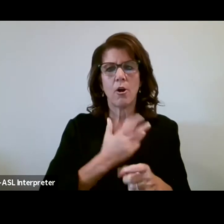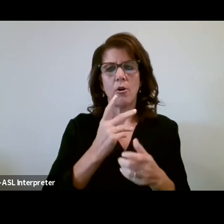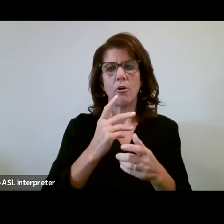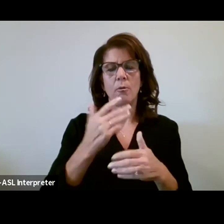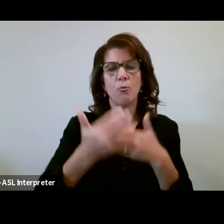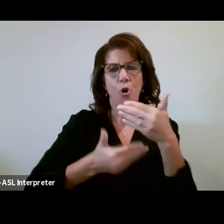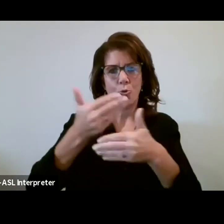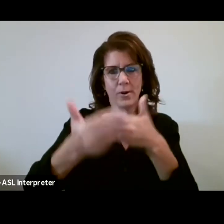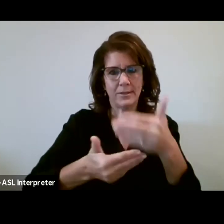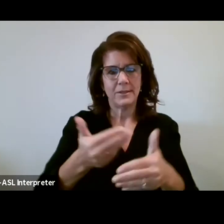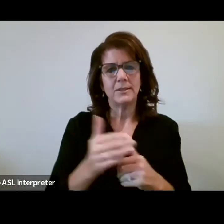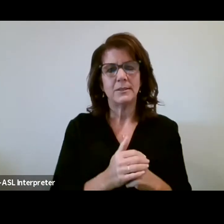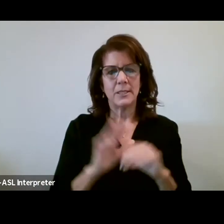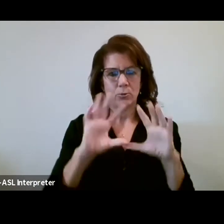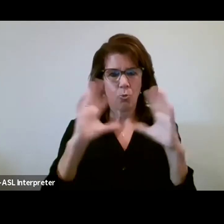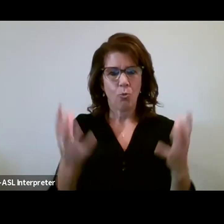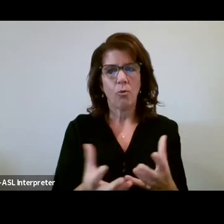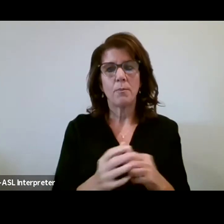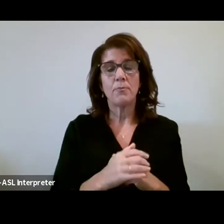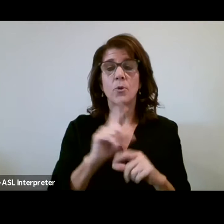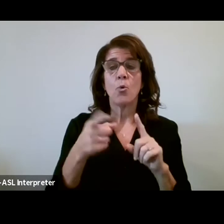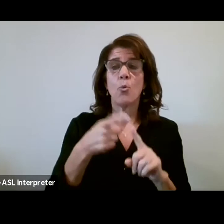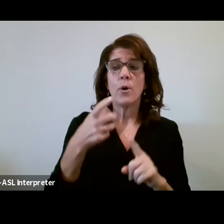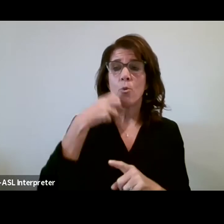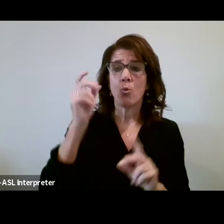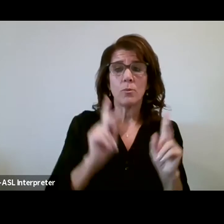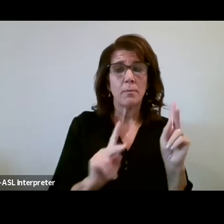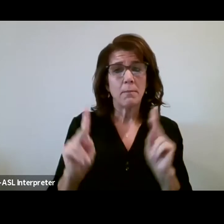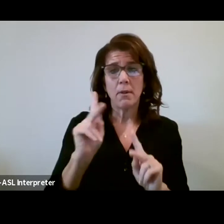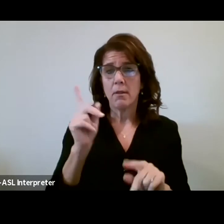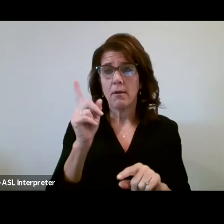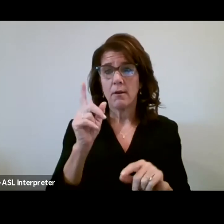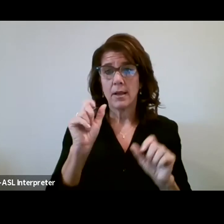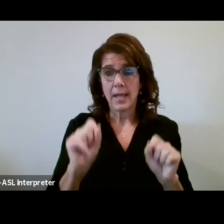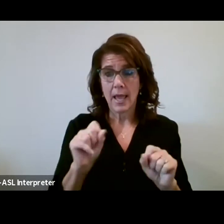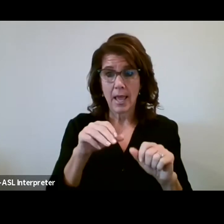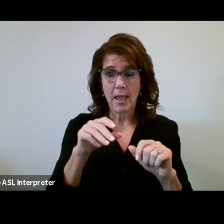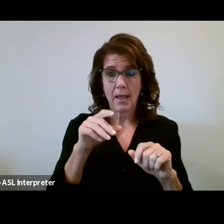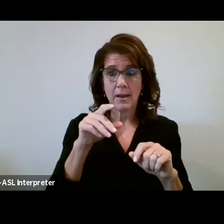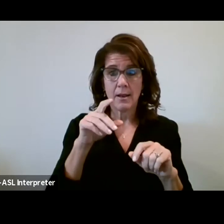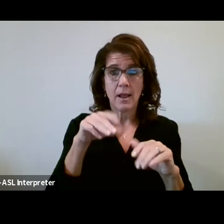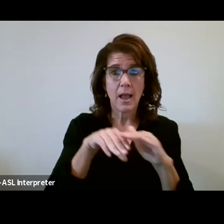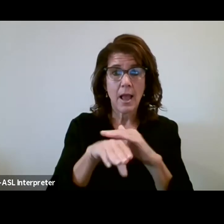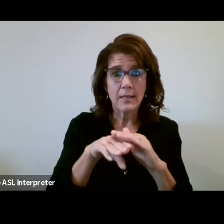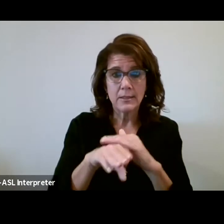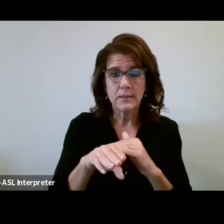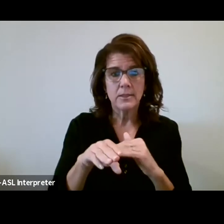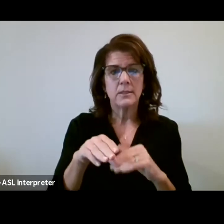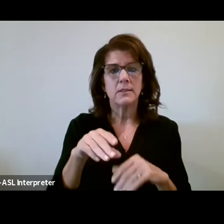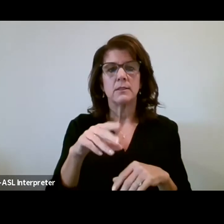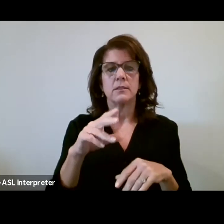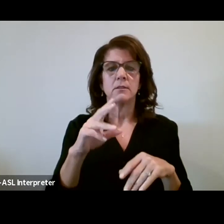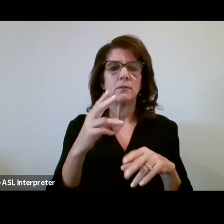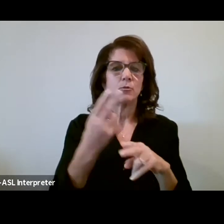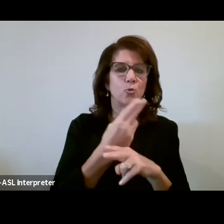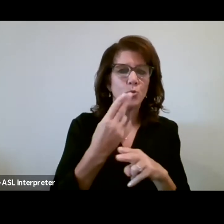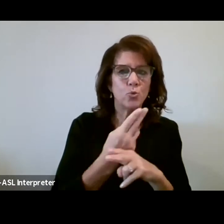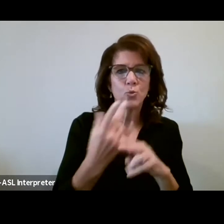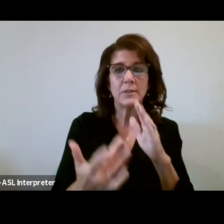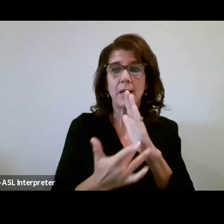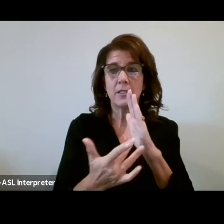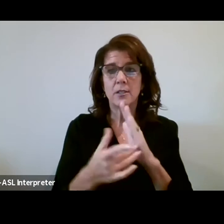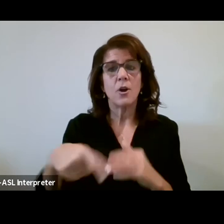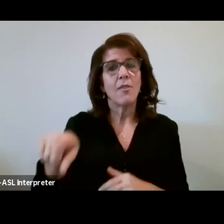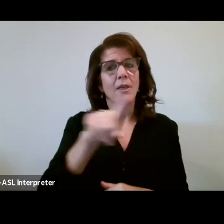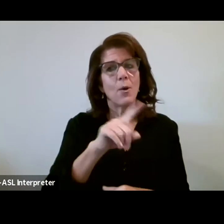progress. When older persons can access, learn, and use new technology, they will